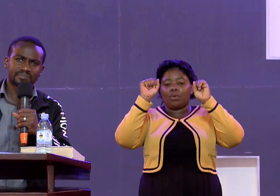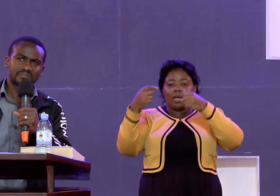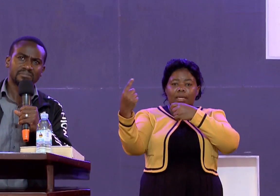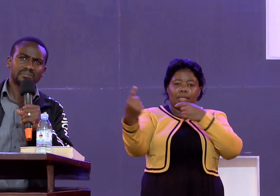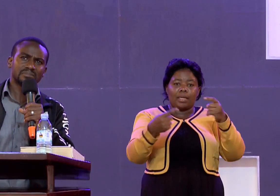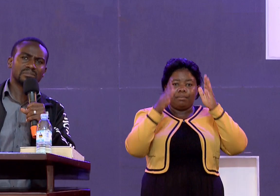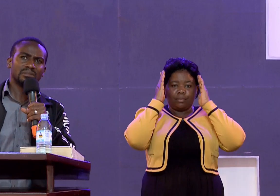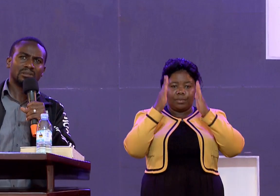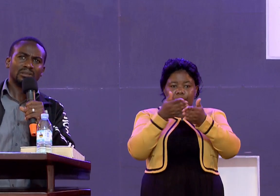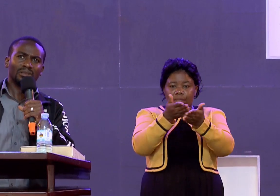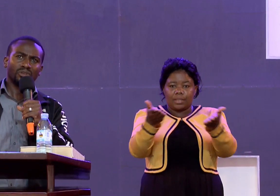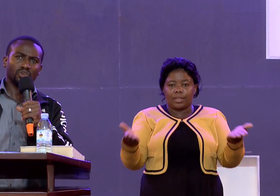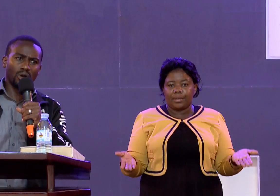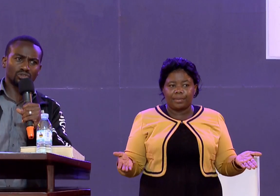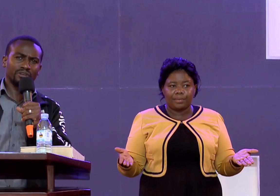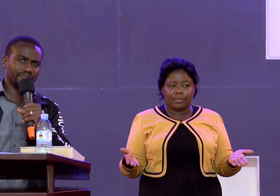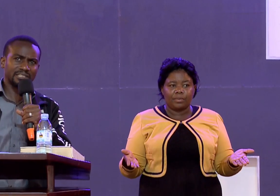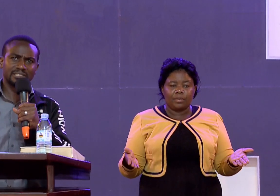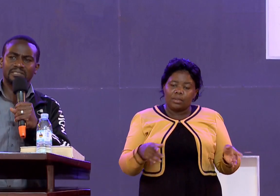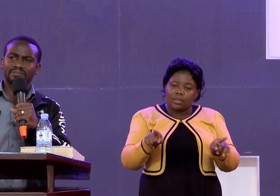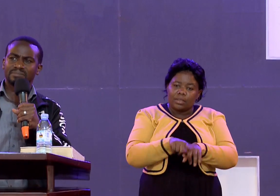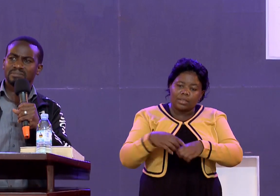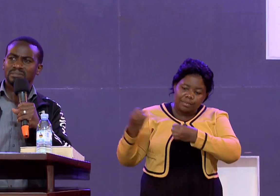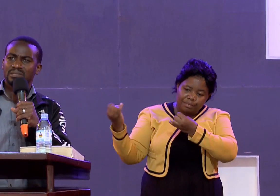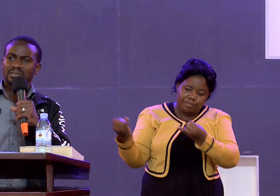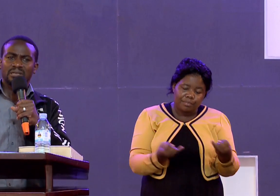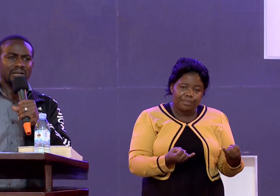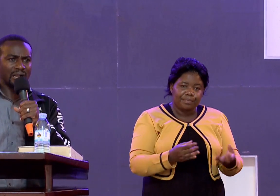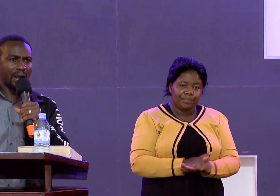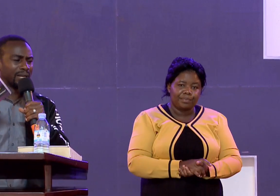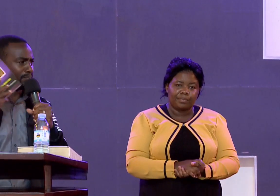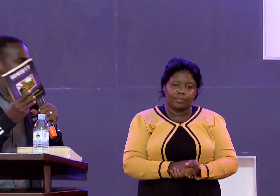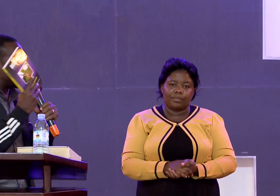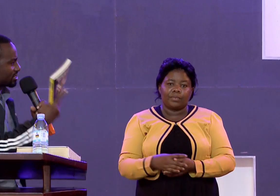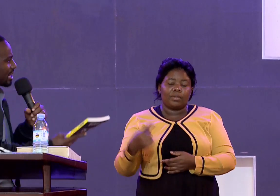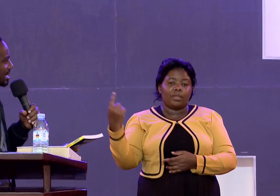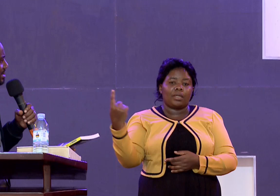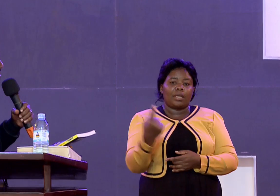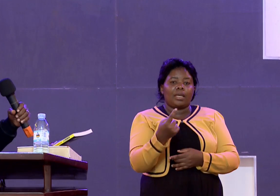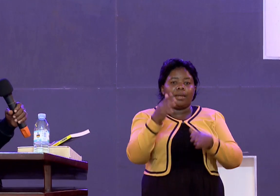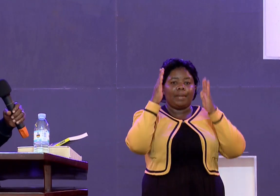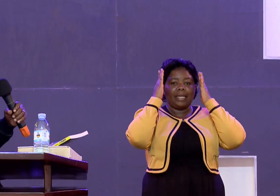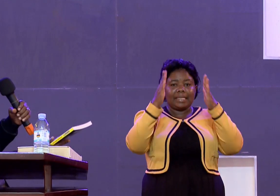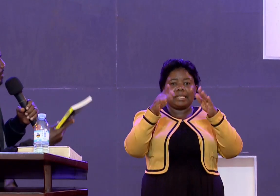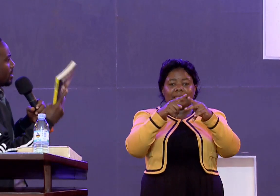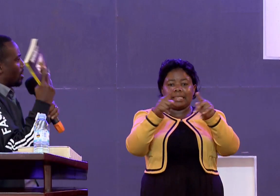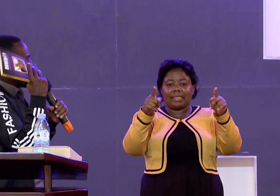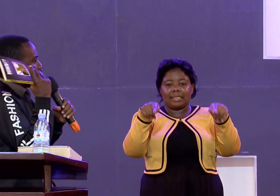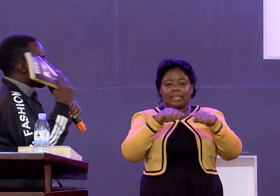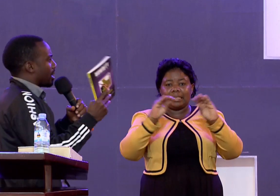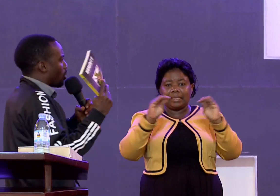here, you are also invited. Come and be in this